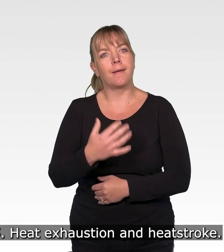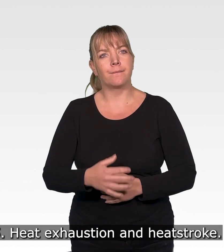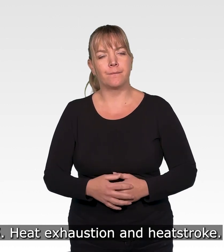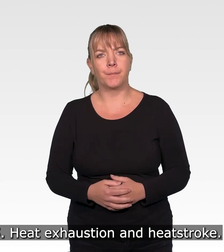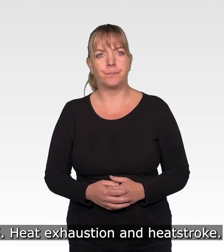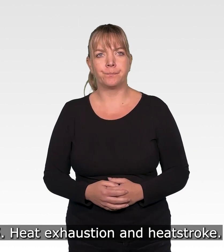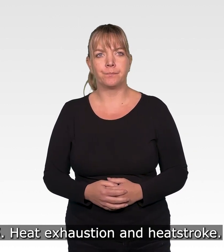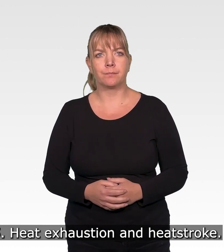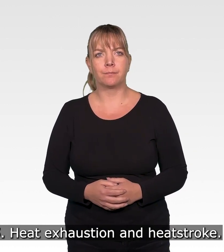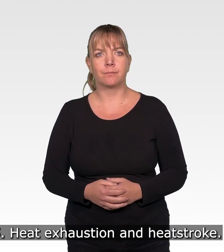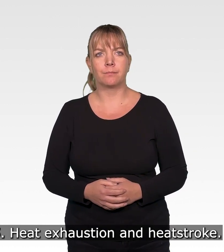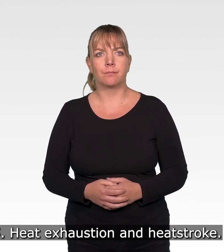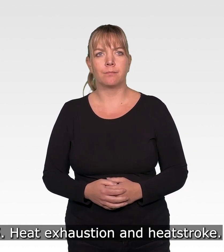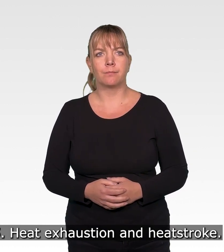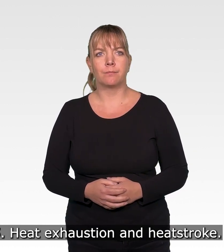5.